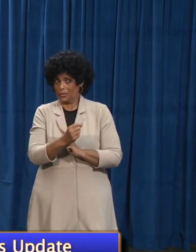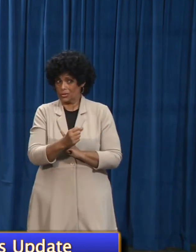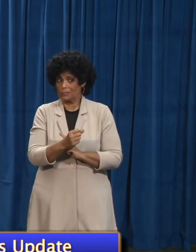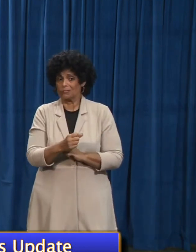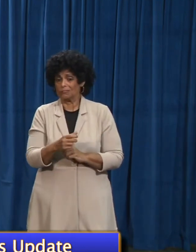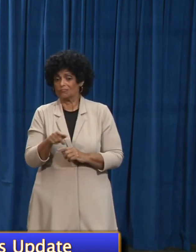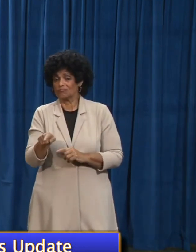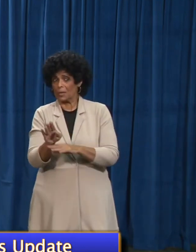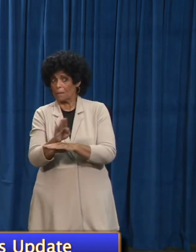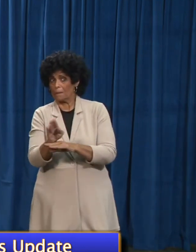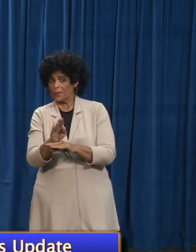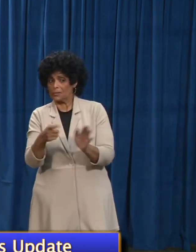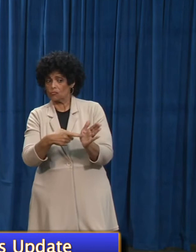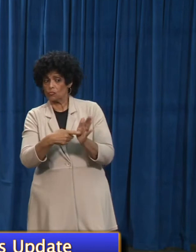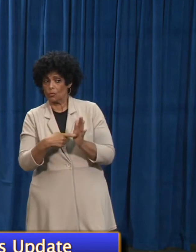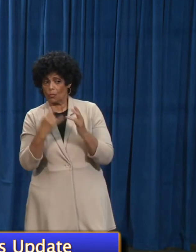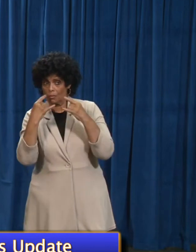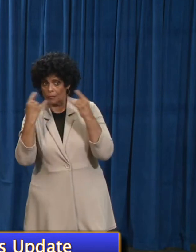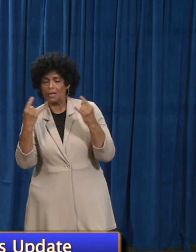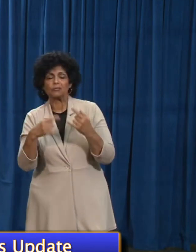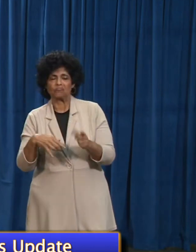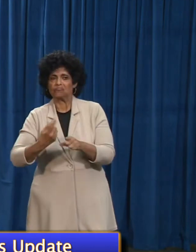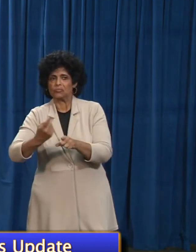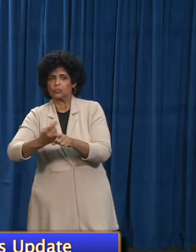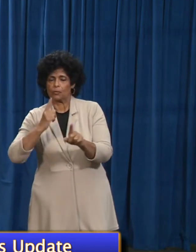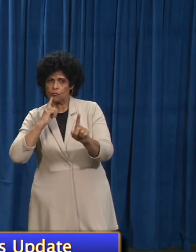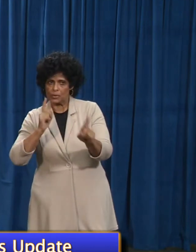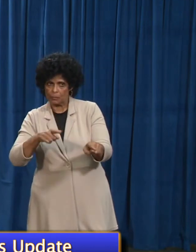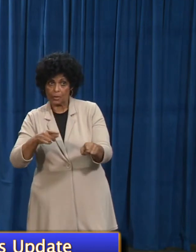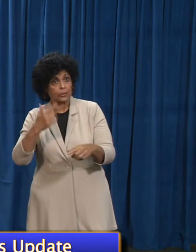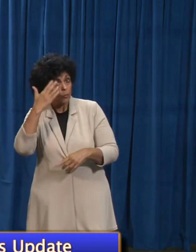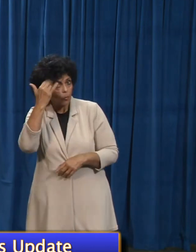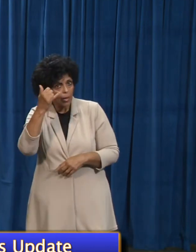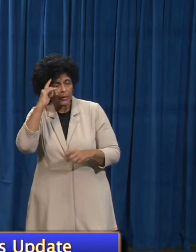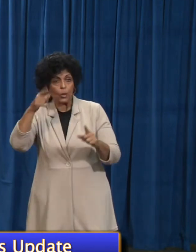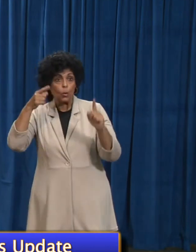response to the spread of the virus. The goal is to stop the spread of the virus.